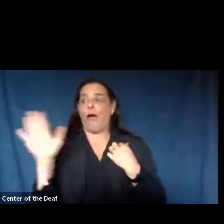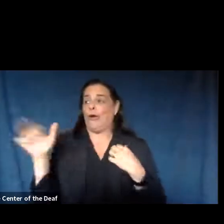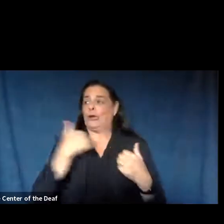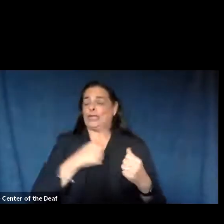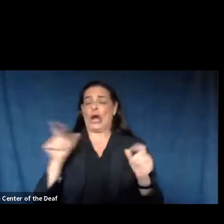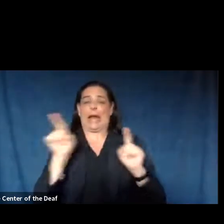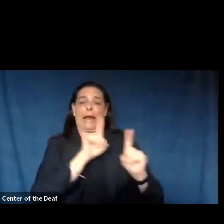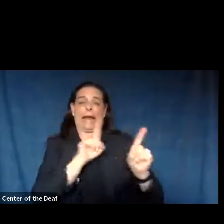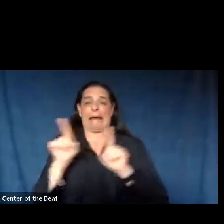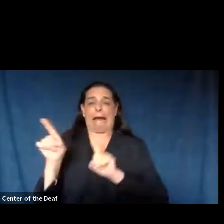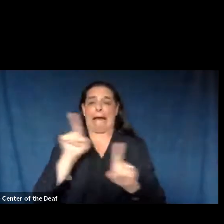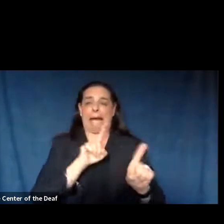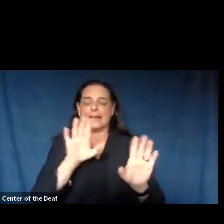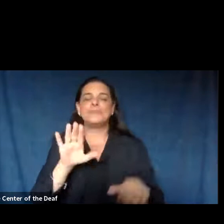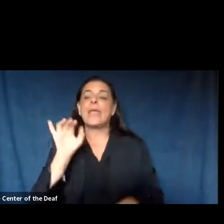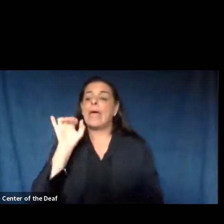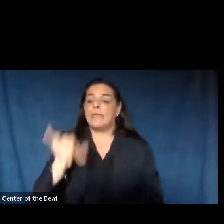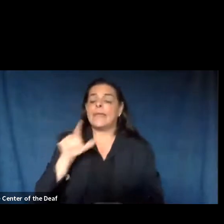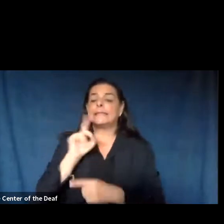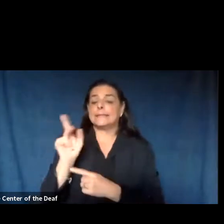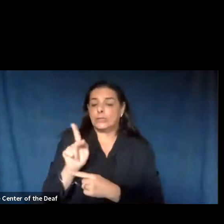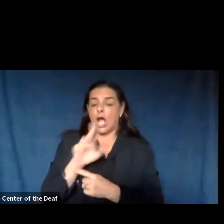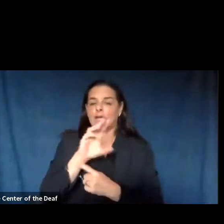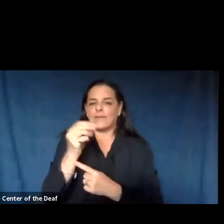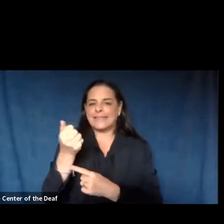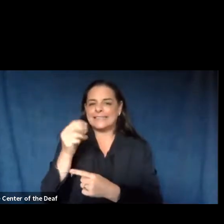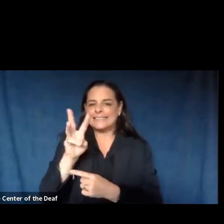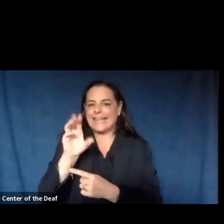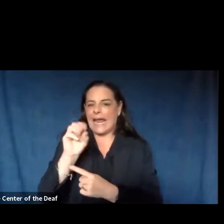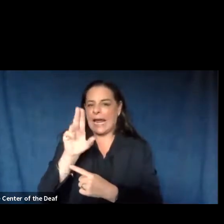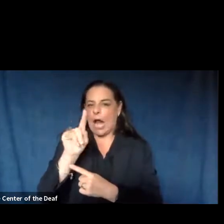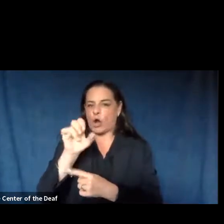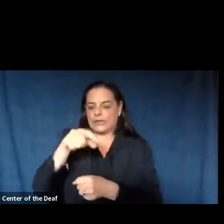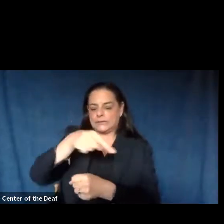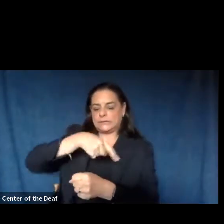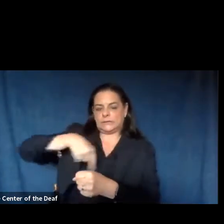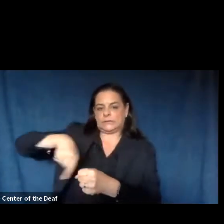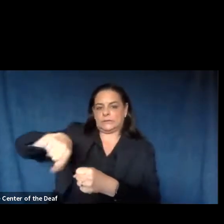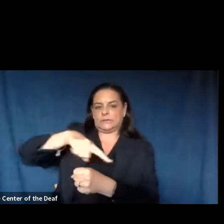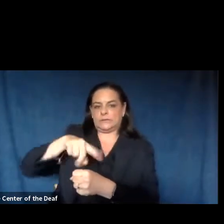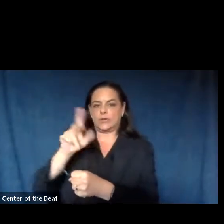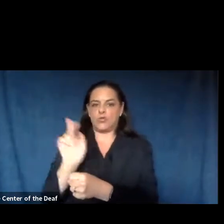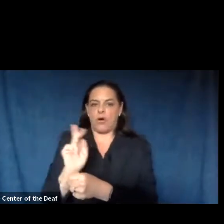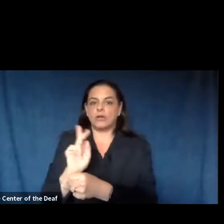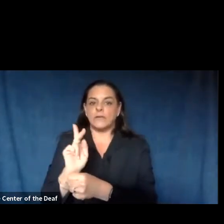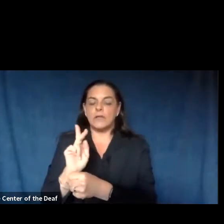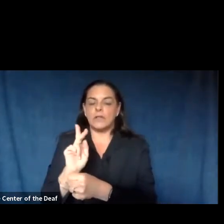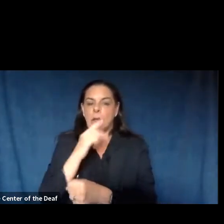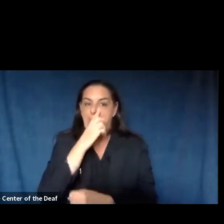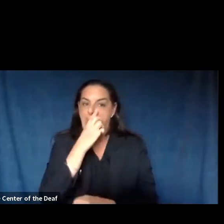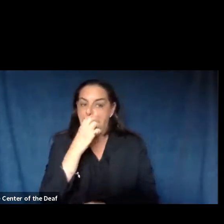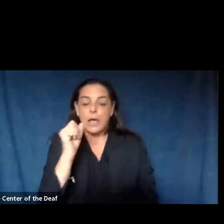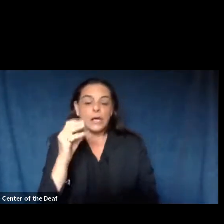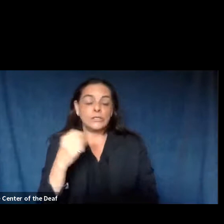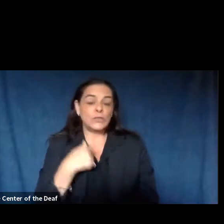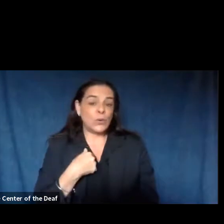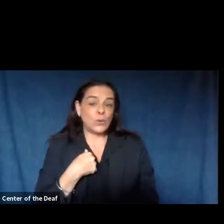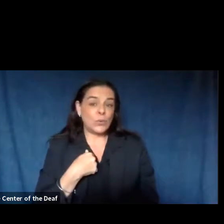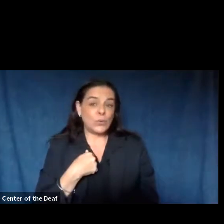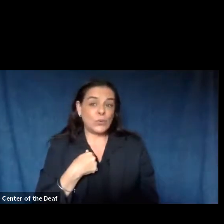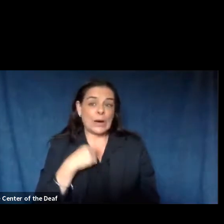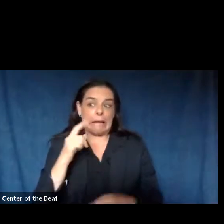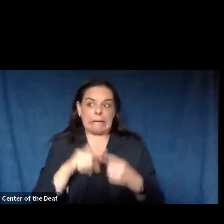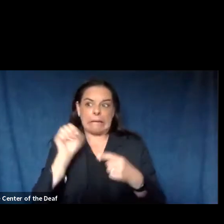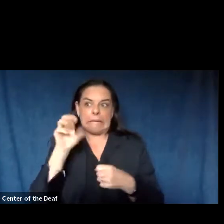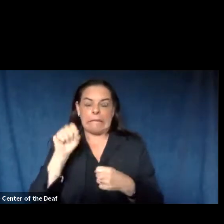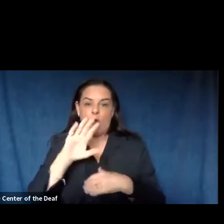that. That's Knoxville and the 16 county region that surrounds us. So I will not be able to get them all. I think